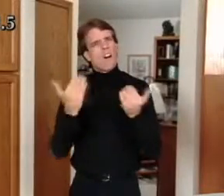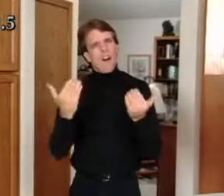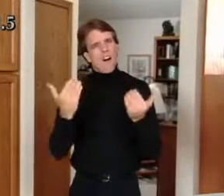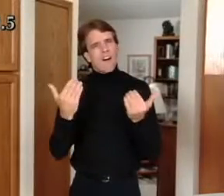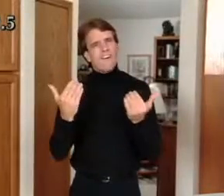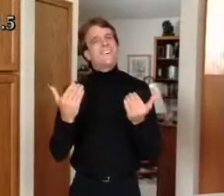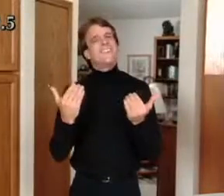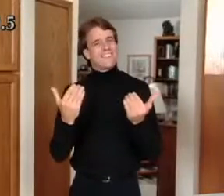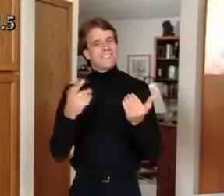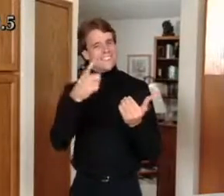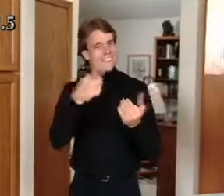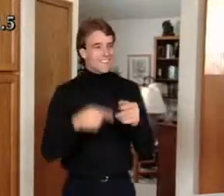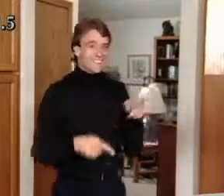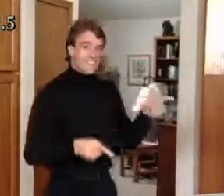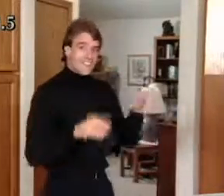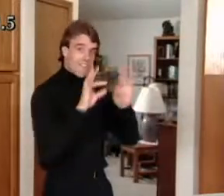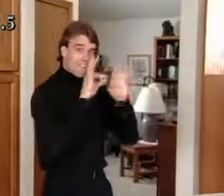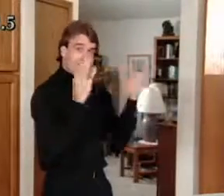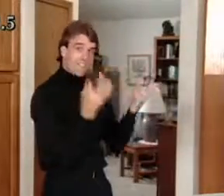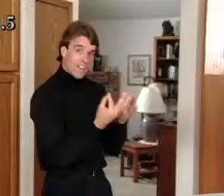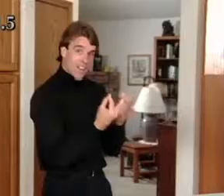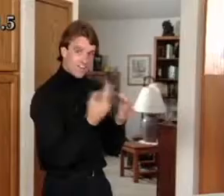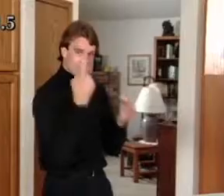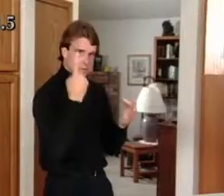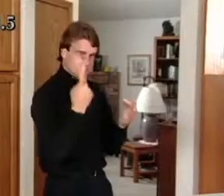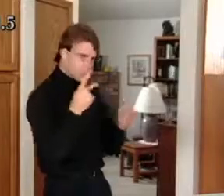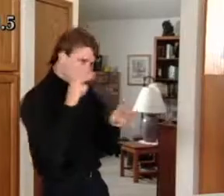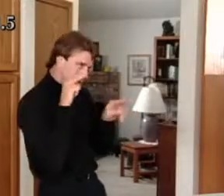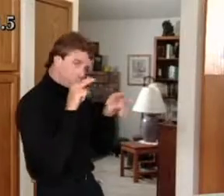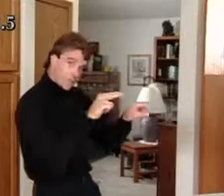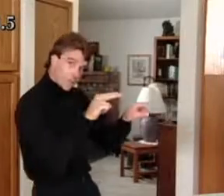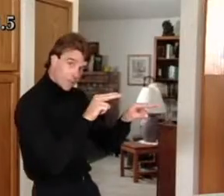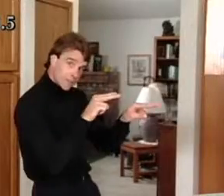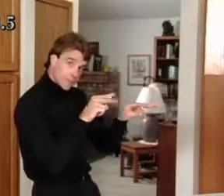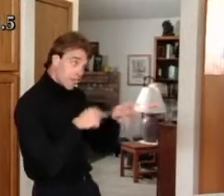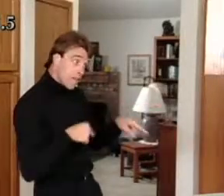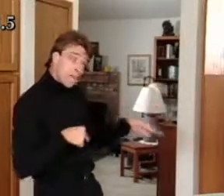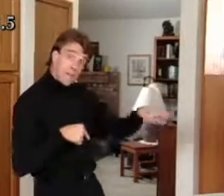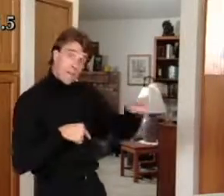language by watching a deaf family's interactions.